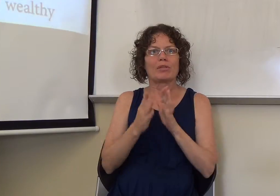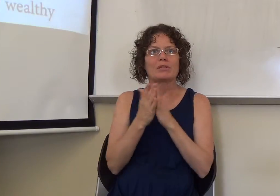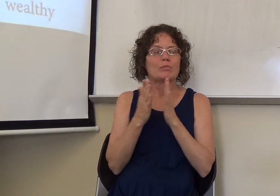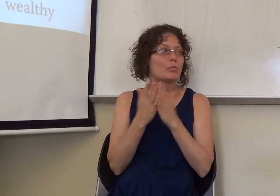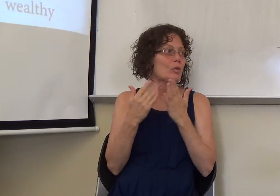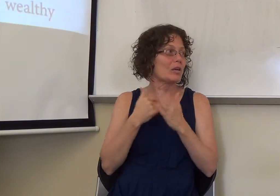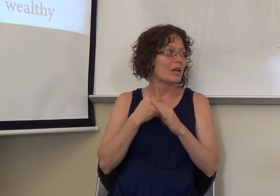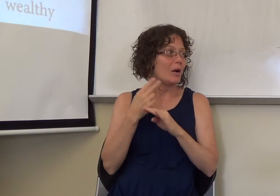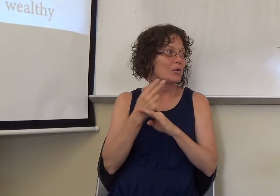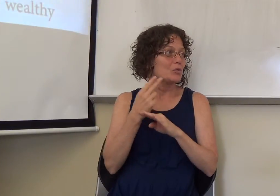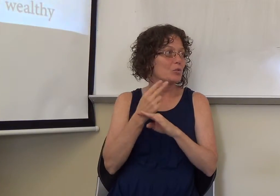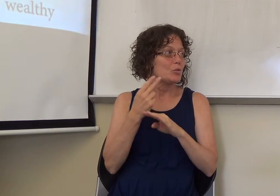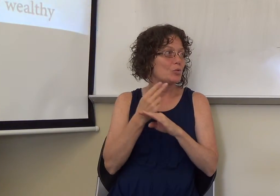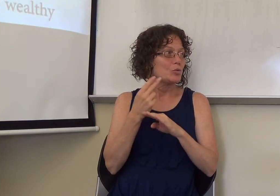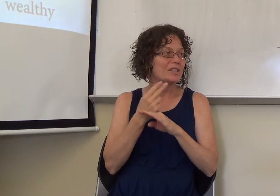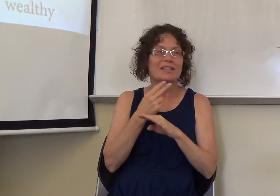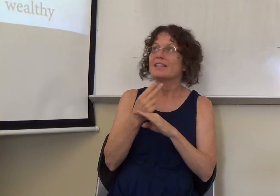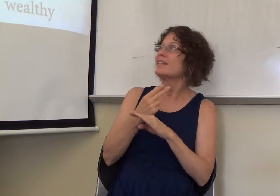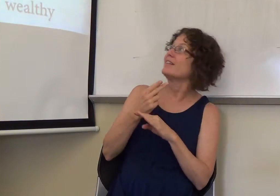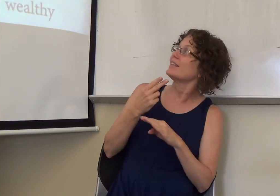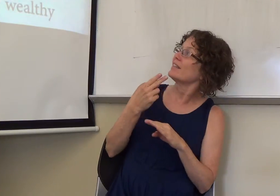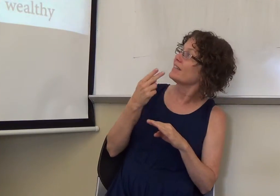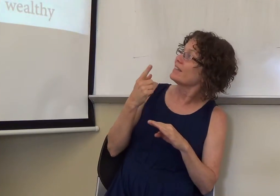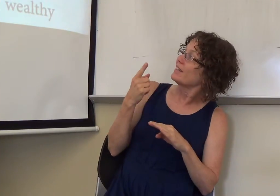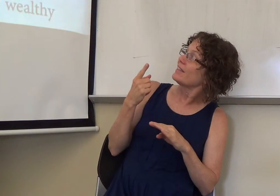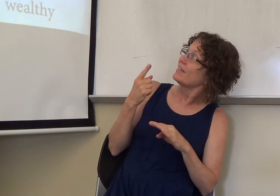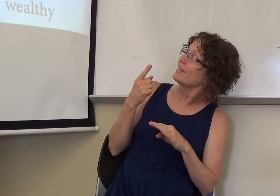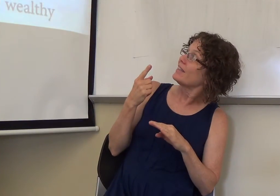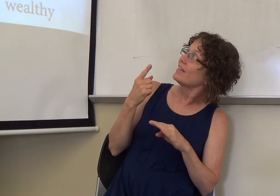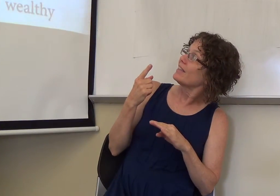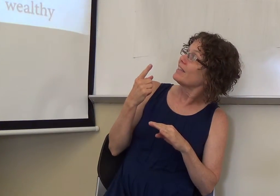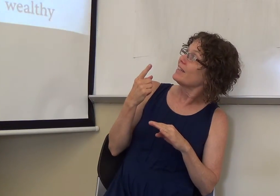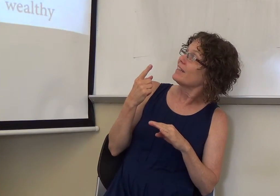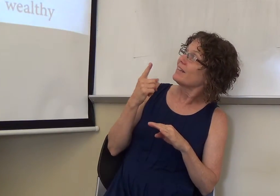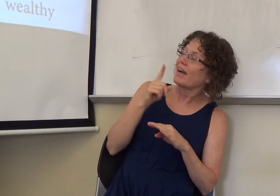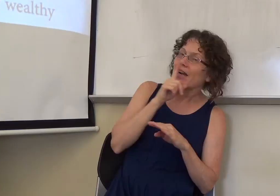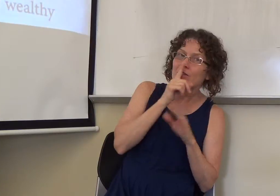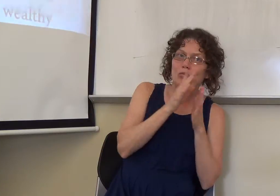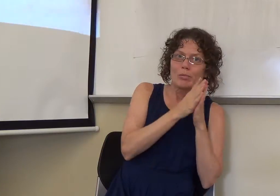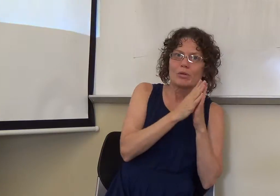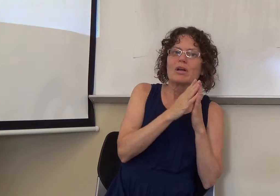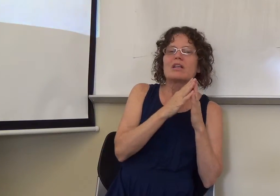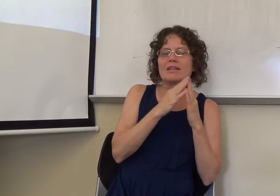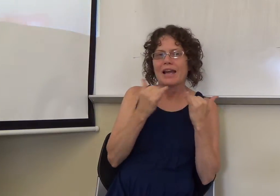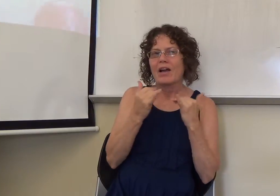this to write on. This hour, I went and made some copies before class, so I don't have to do it. Now,